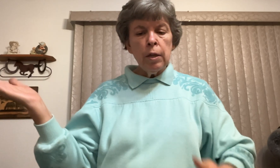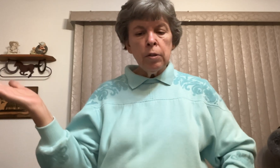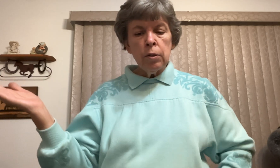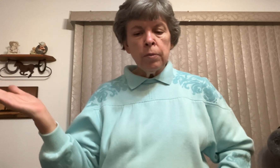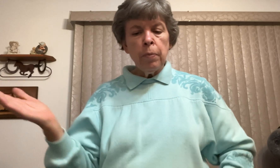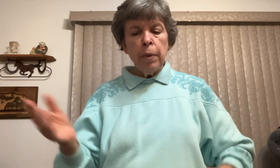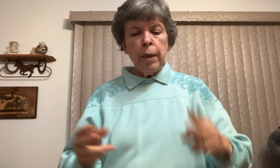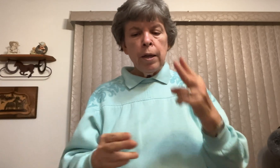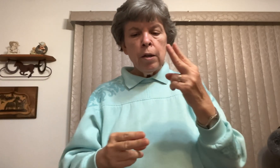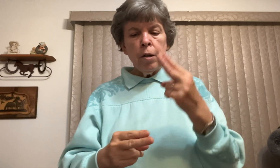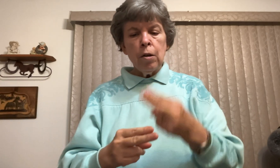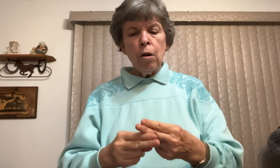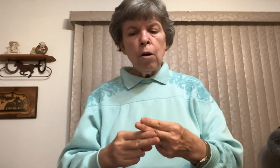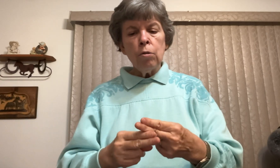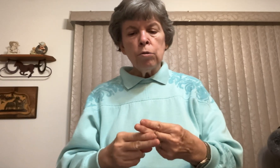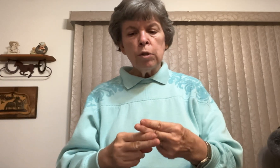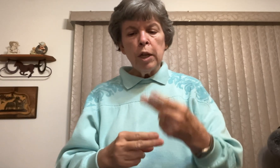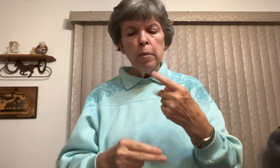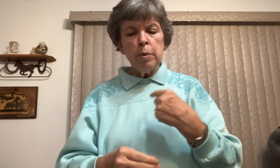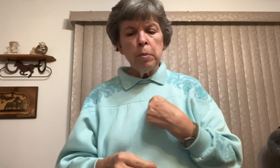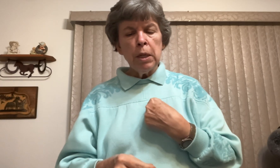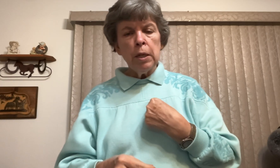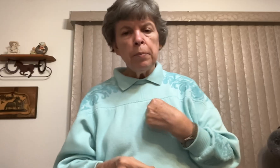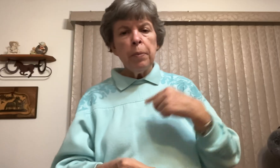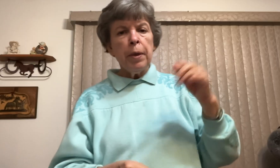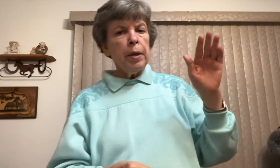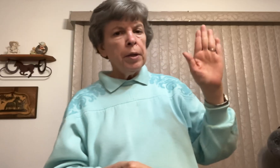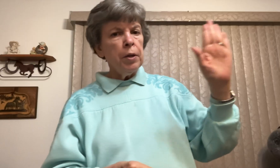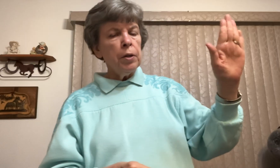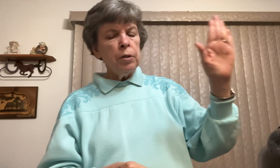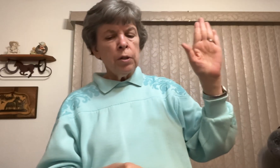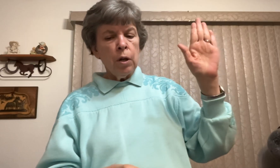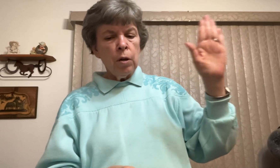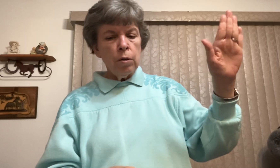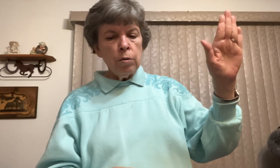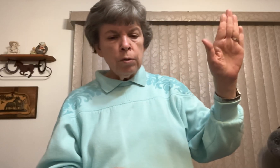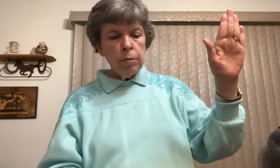Kings calls or names me his own.